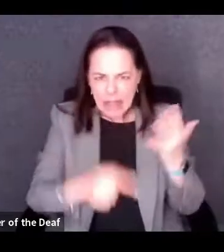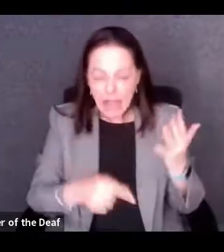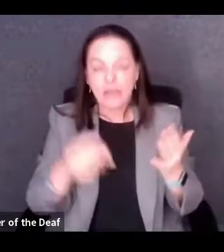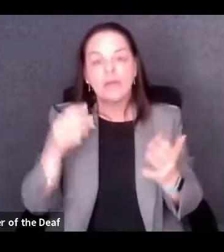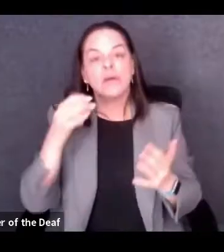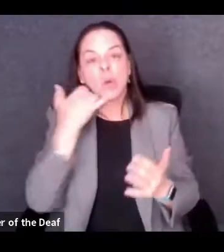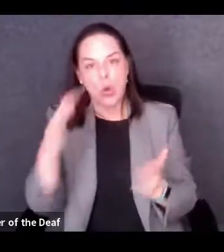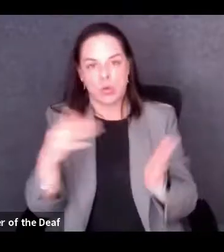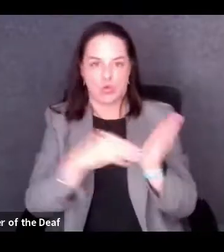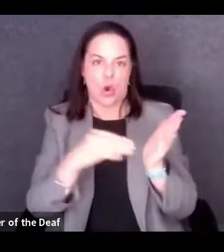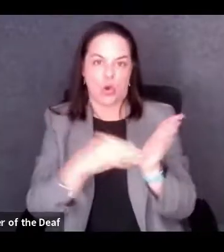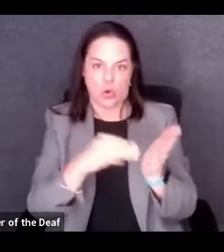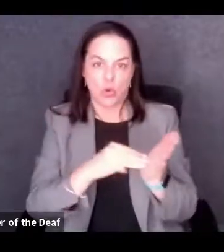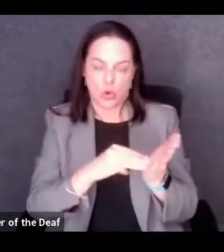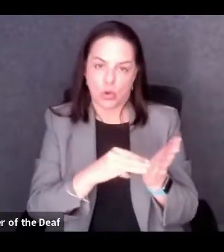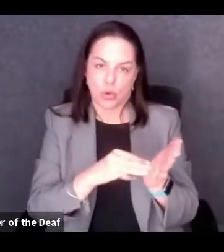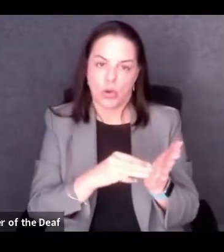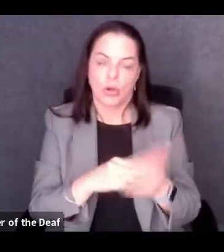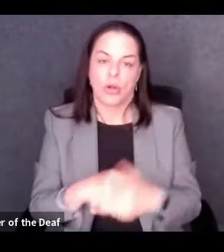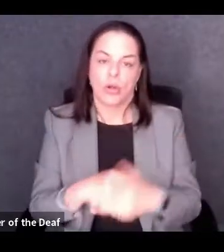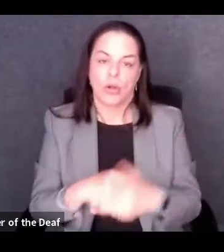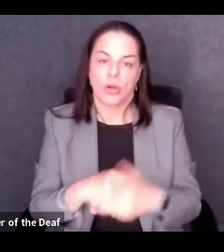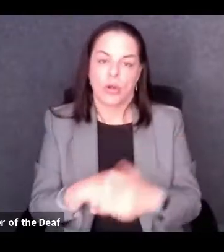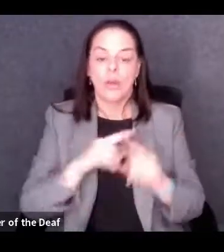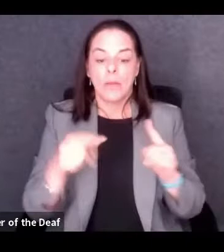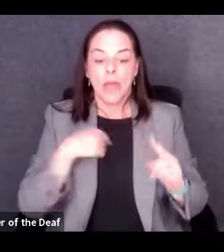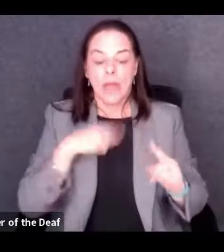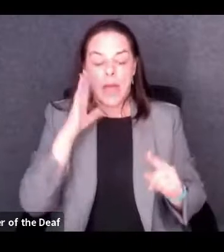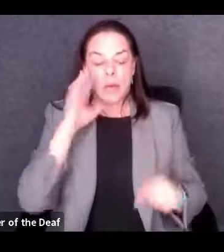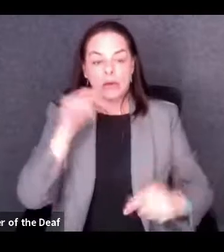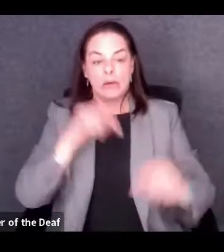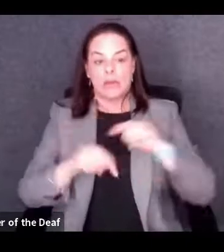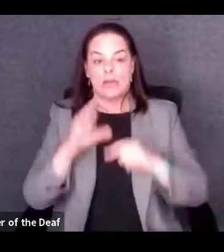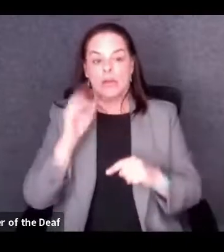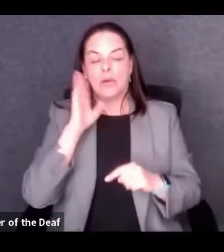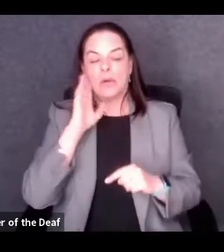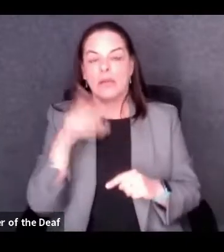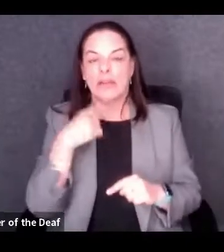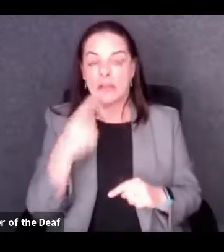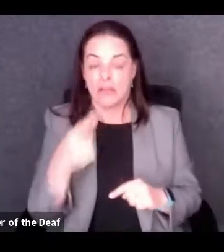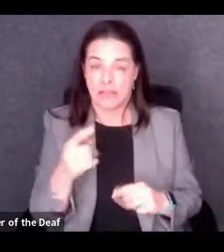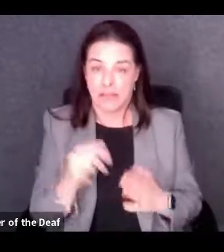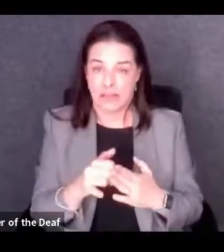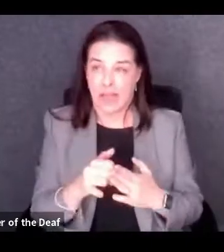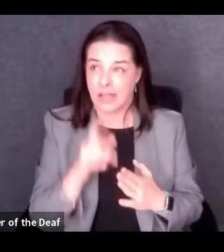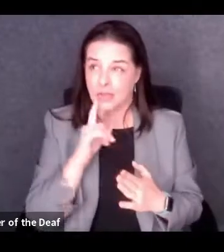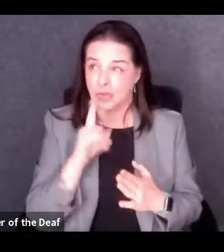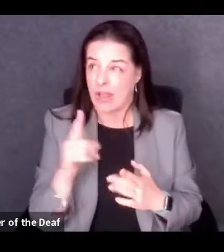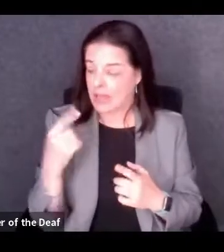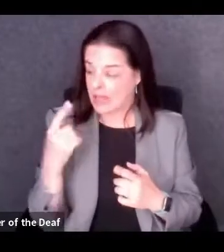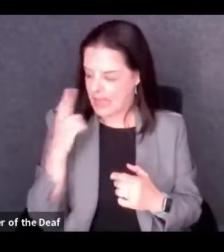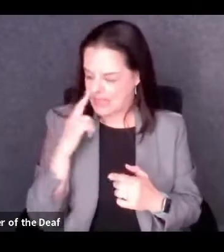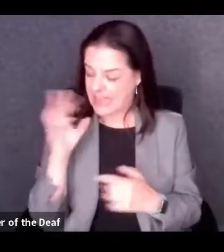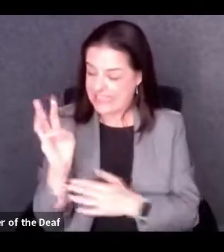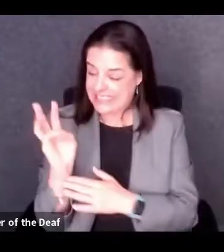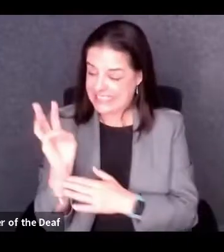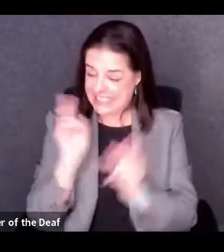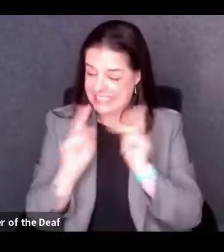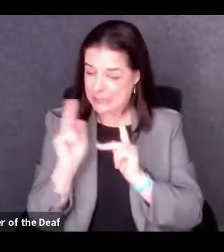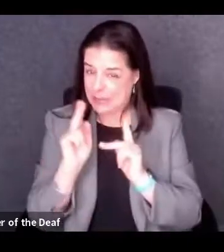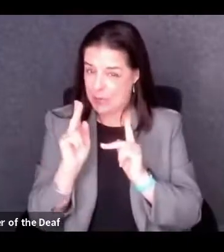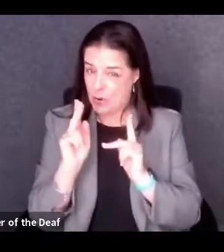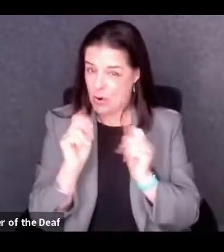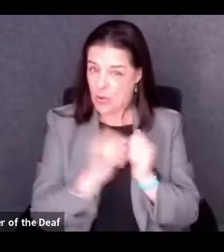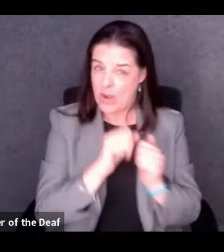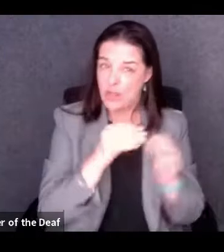conversation with your doctor. But I'm going to go back and say that it's been 6 people and over 7